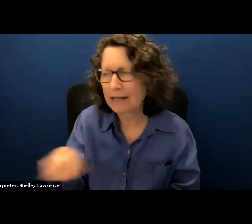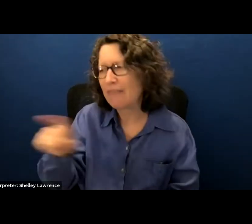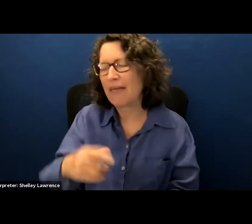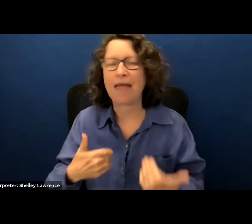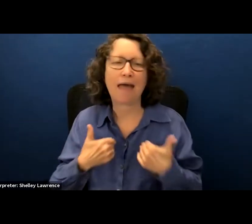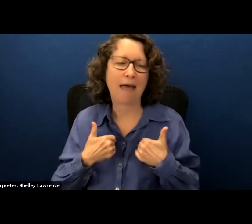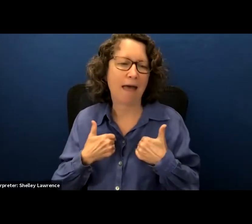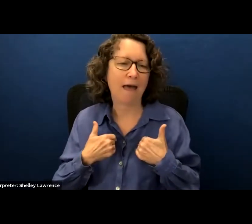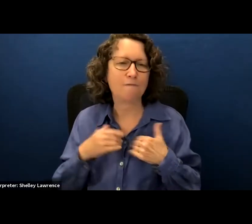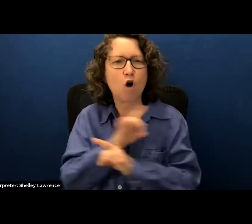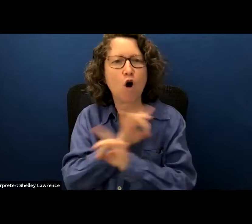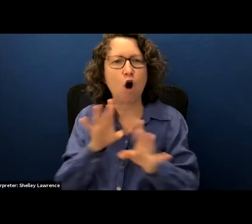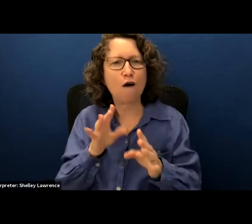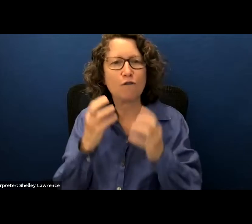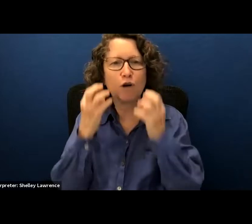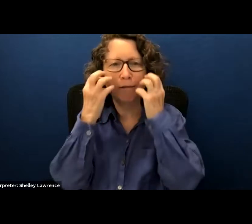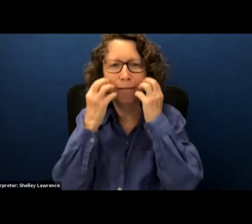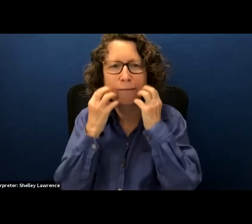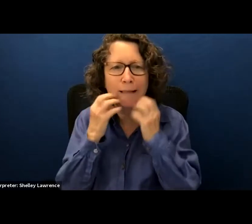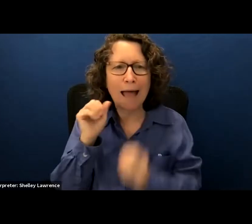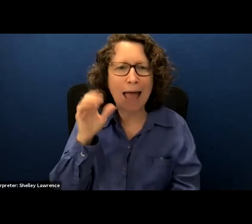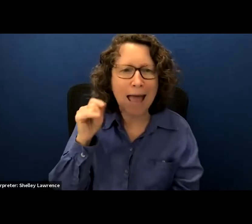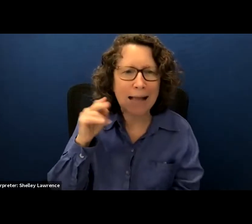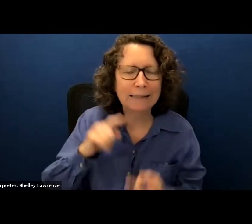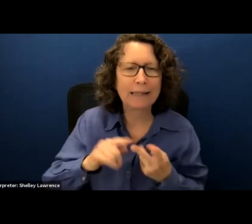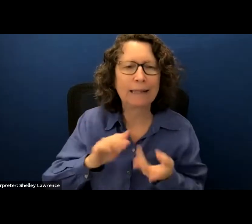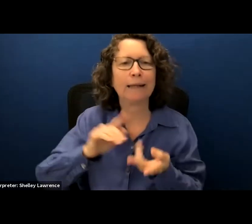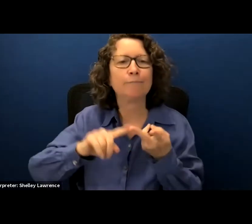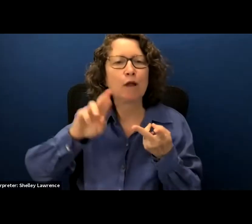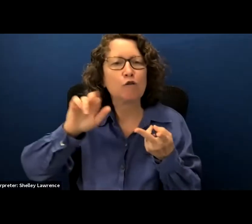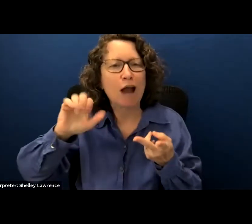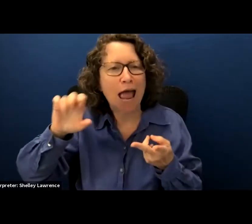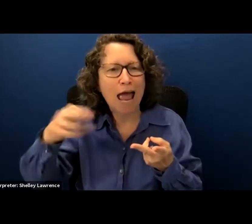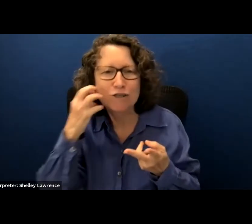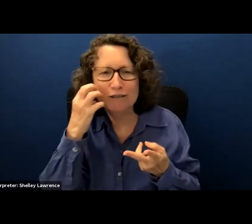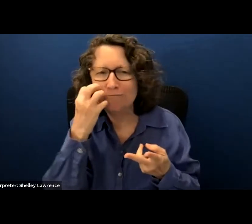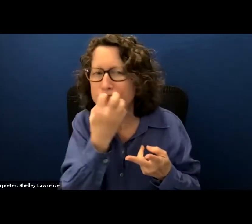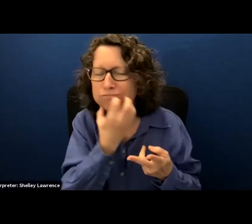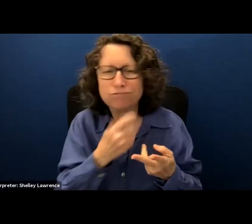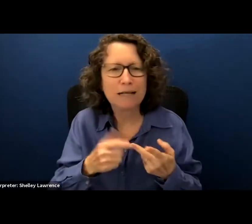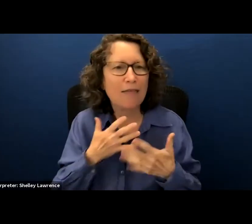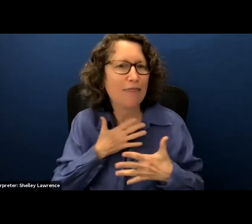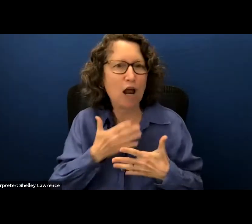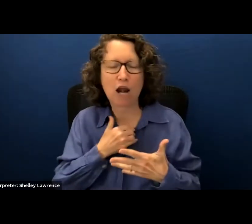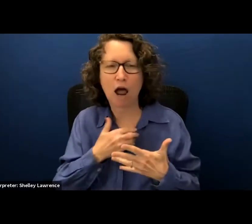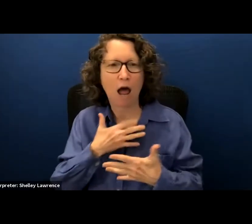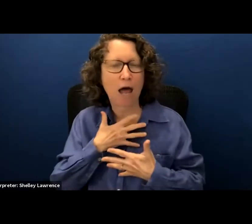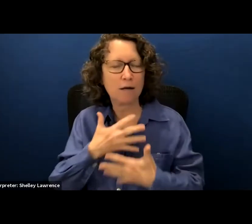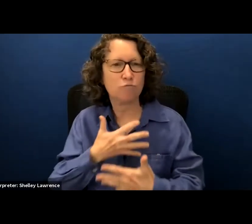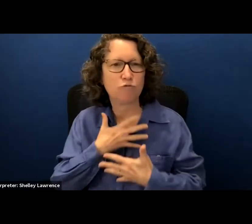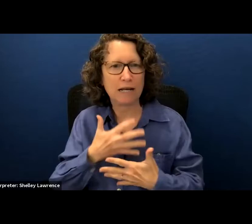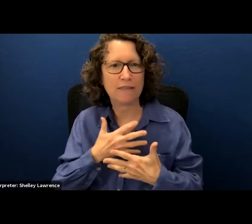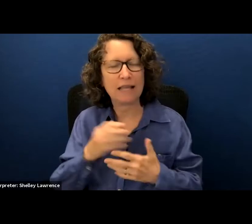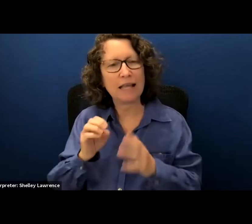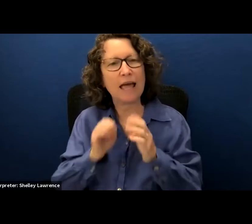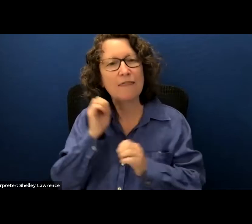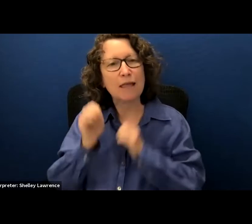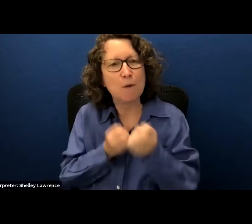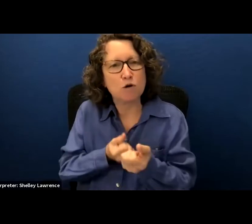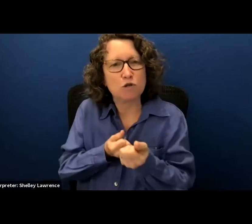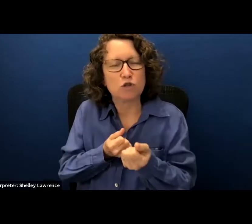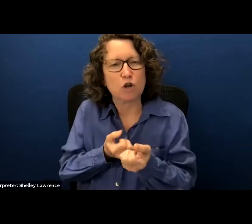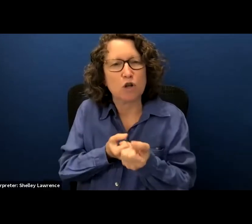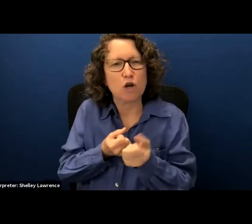have awful acne. They're getting rashes. They aren't reading. The emotional scars that are being caused.